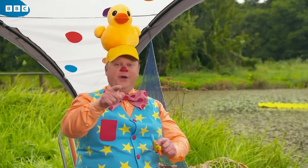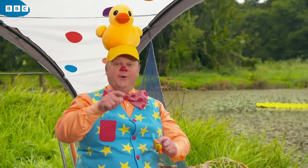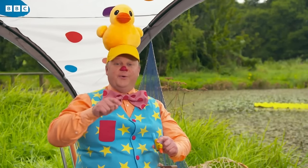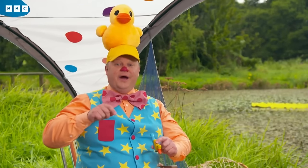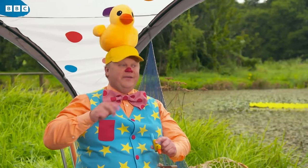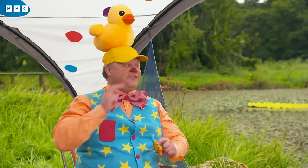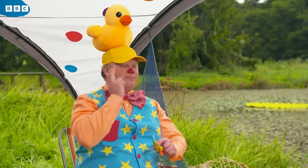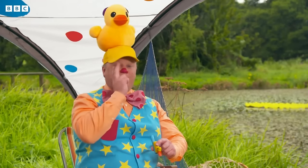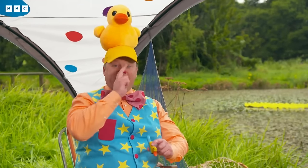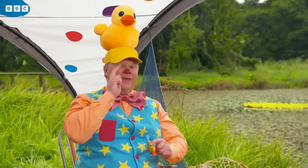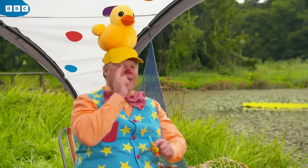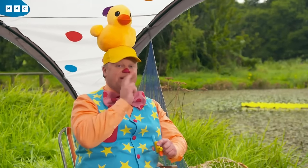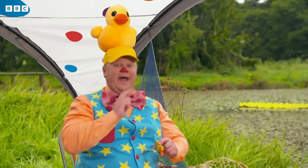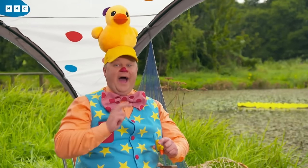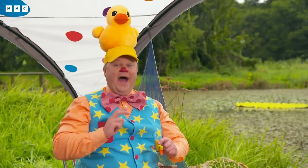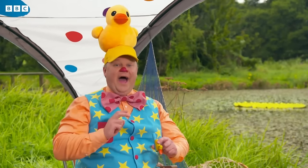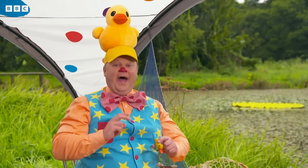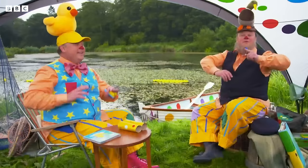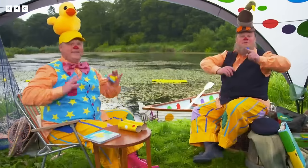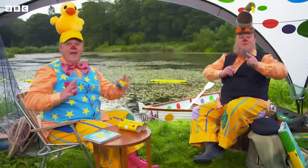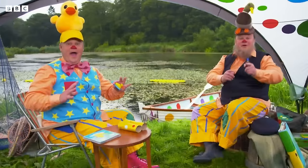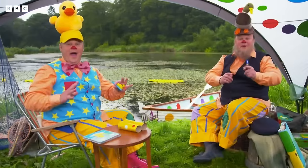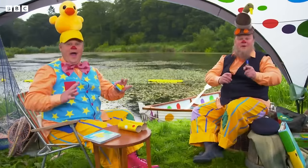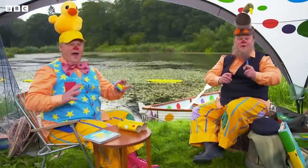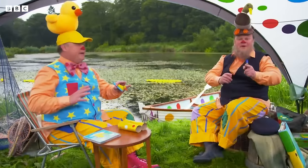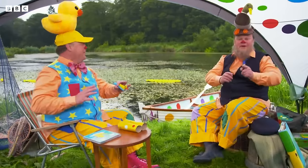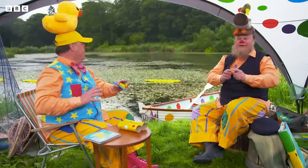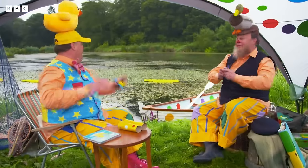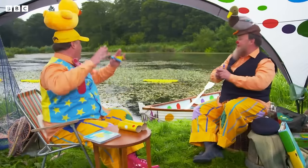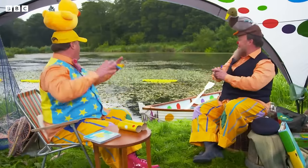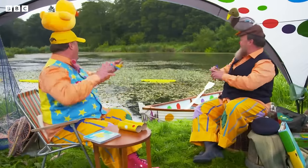you spotted a duck.